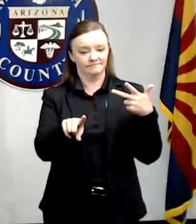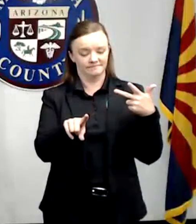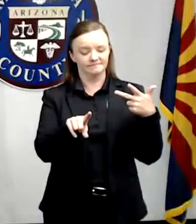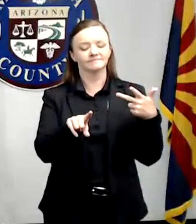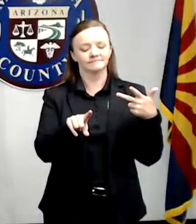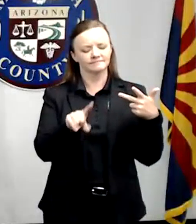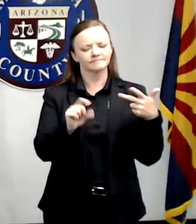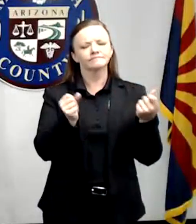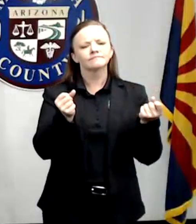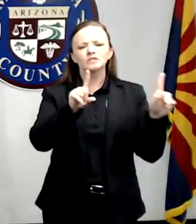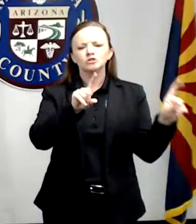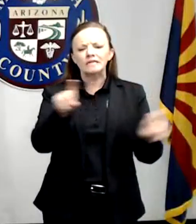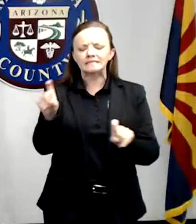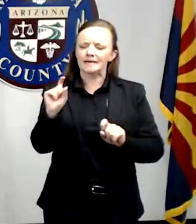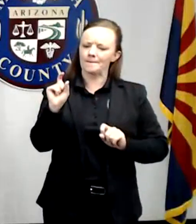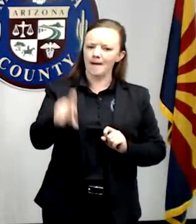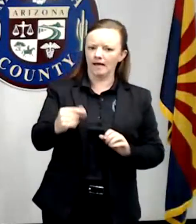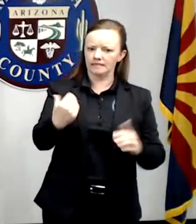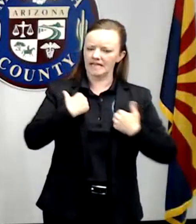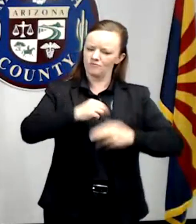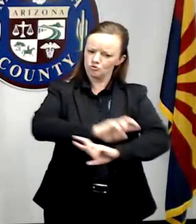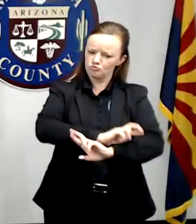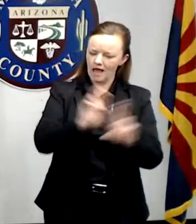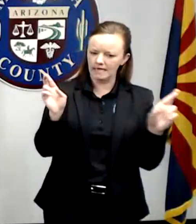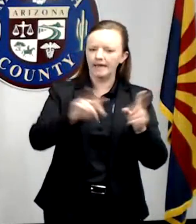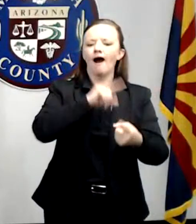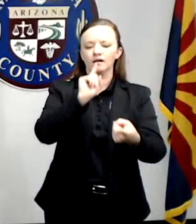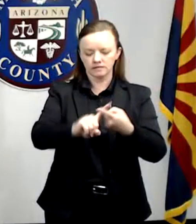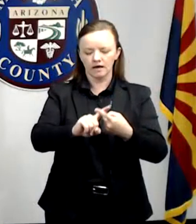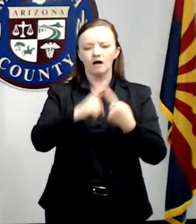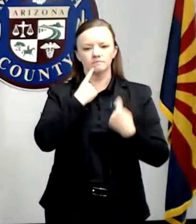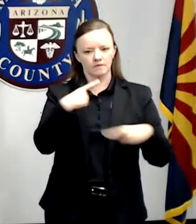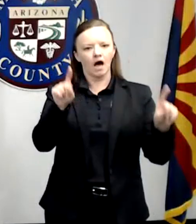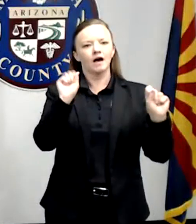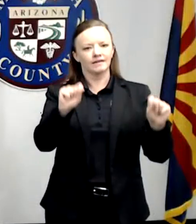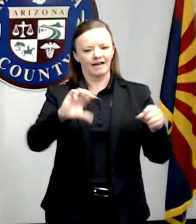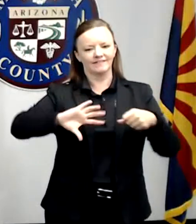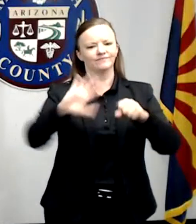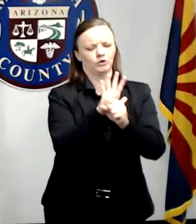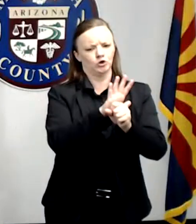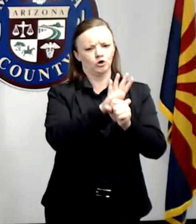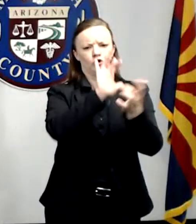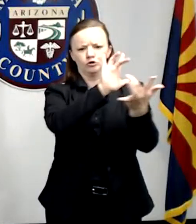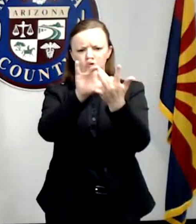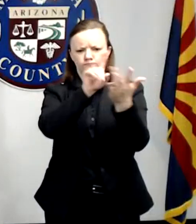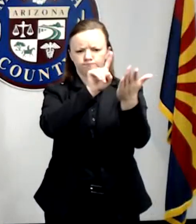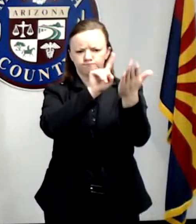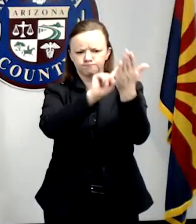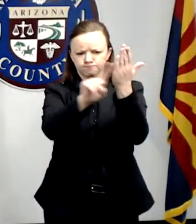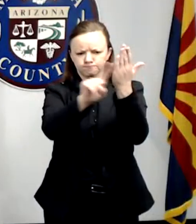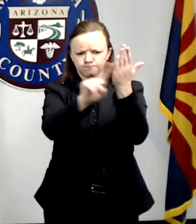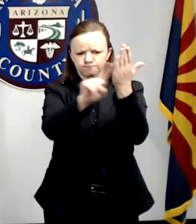And the last question, how much testing do we need to be able to maximally implement contact?